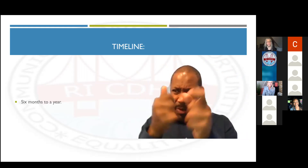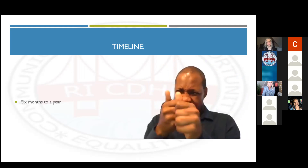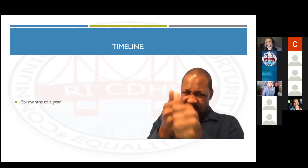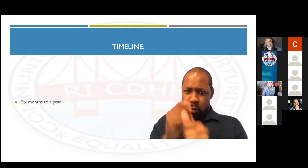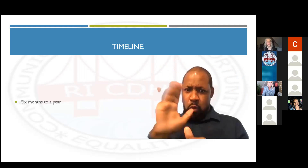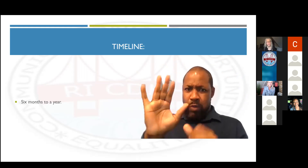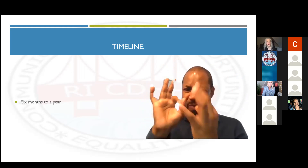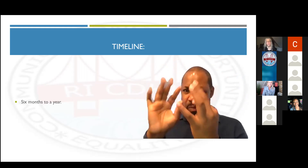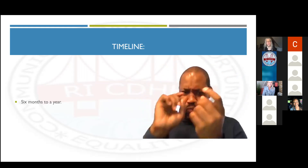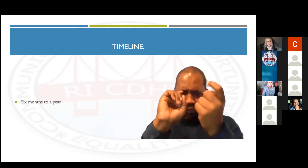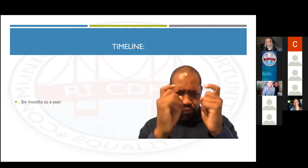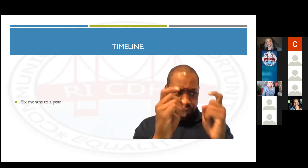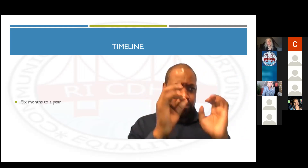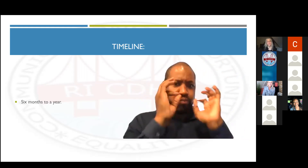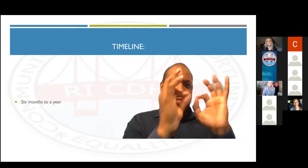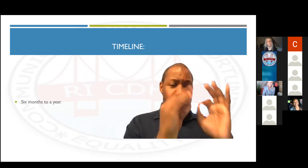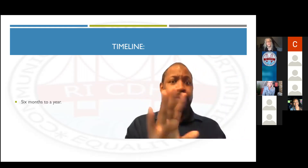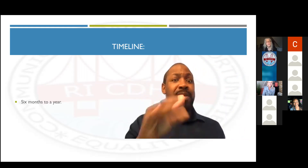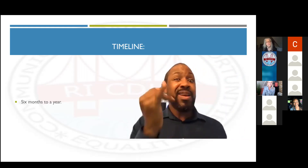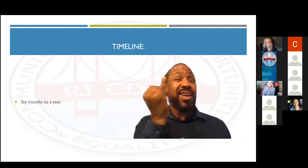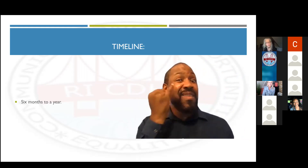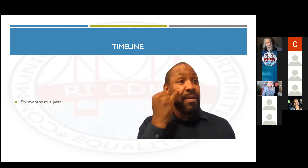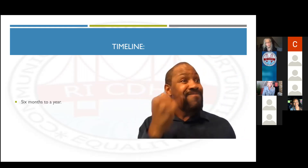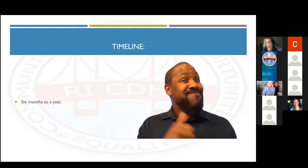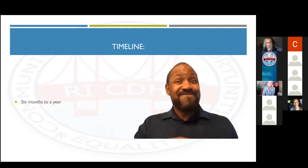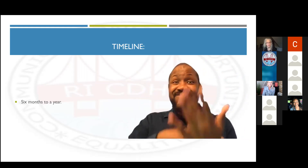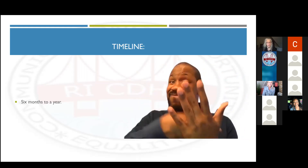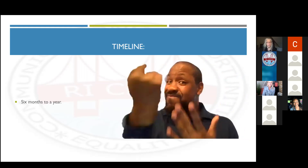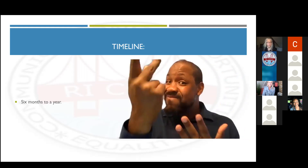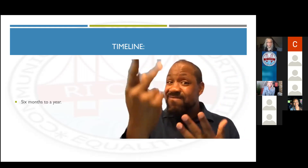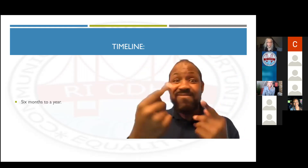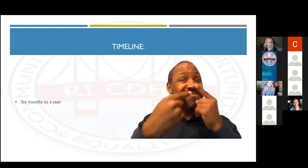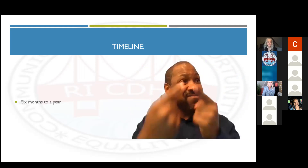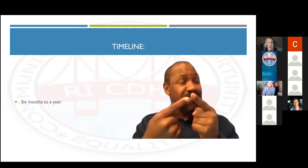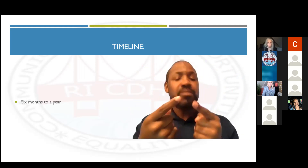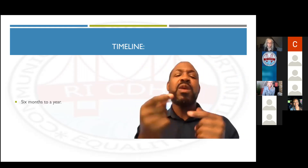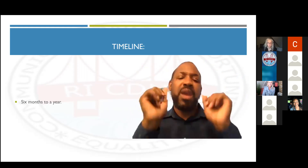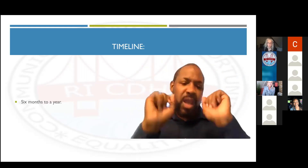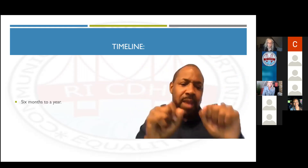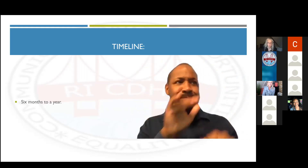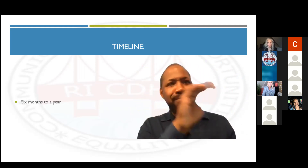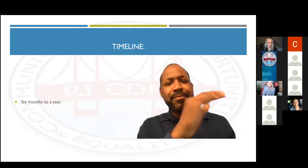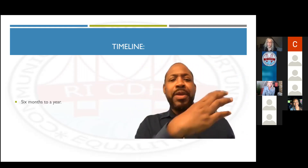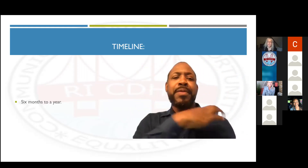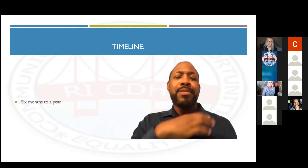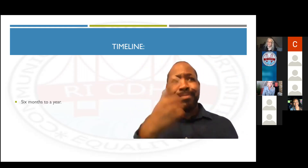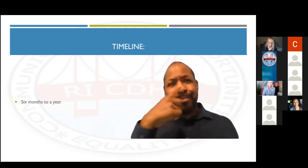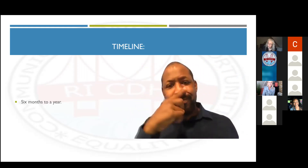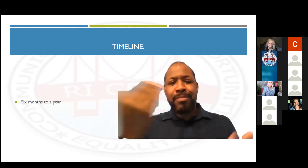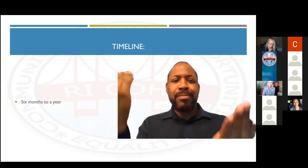months to a year. It's to look at issues that need to be remediated in a very short time period. If there's a failure to do